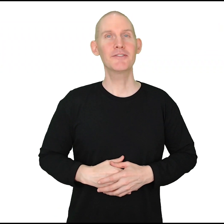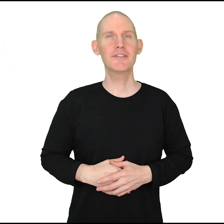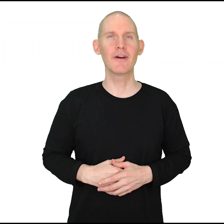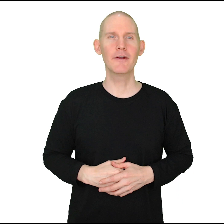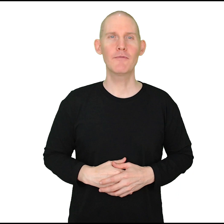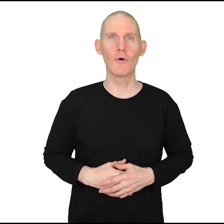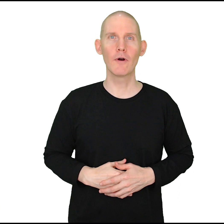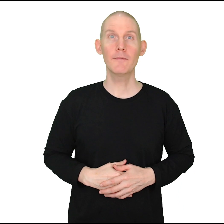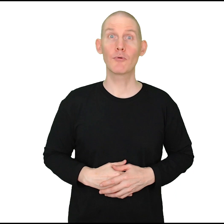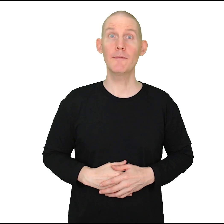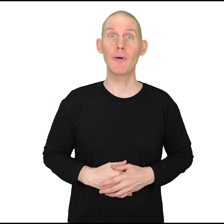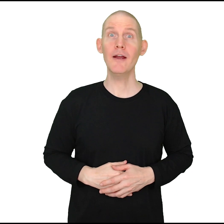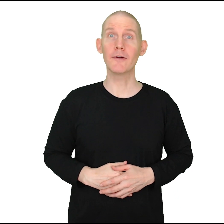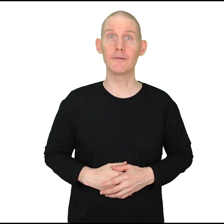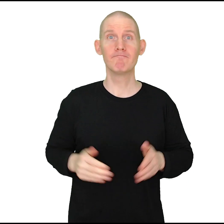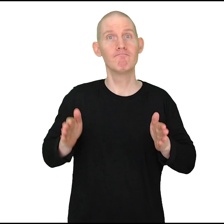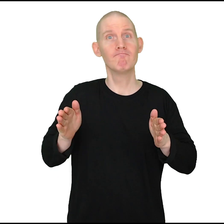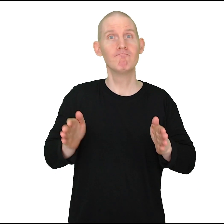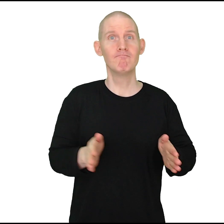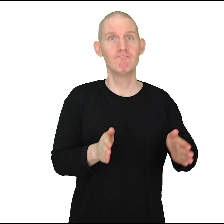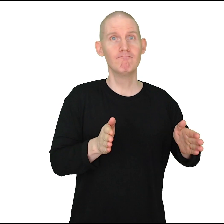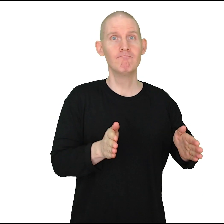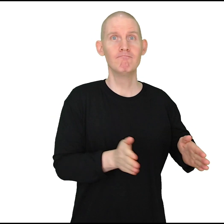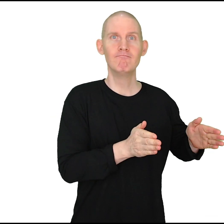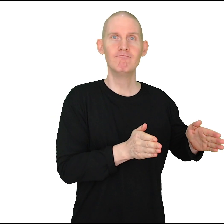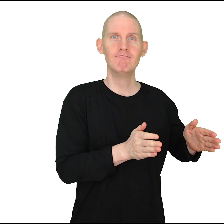Here is the sign for prepare.